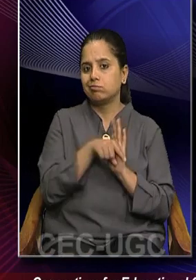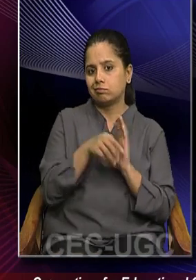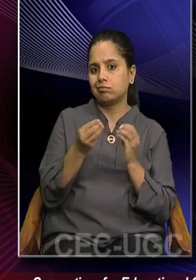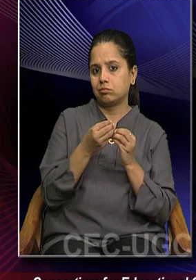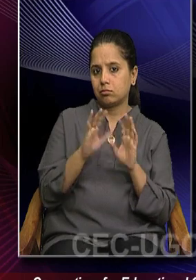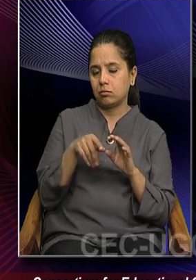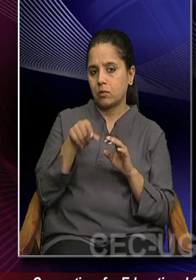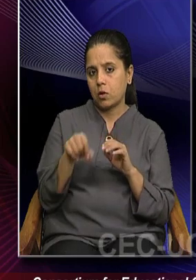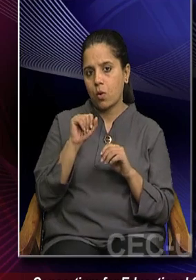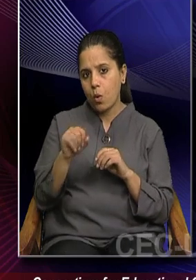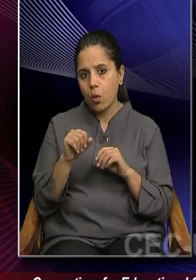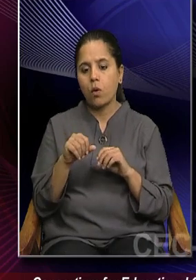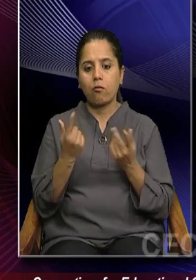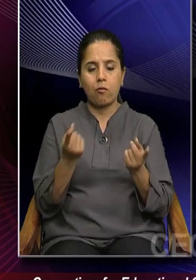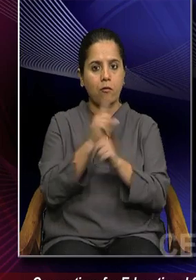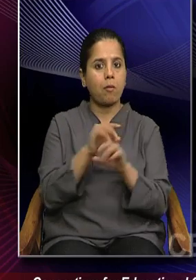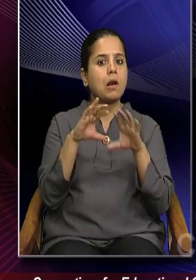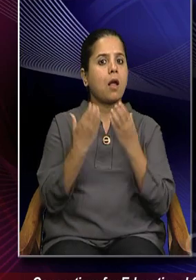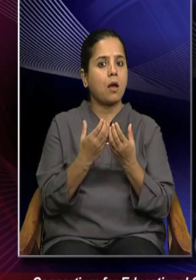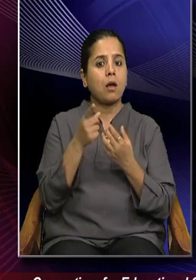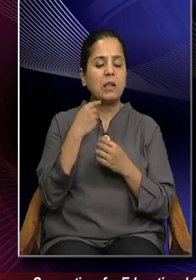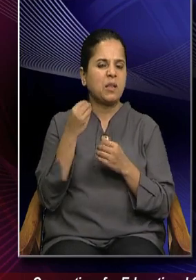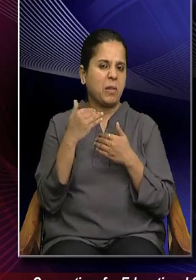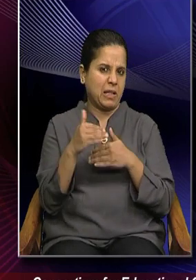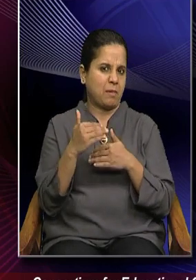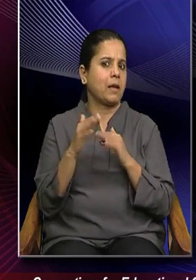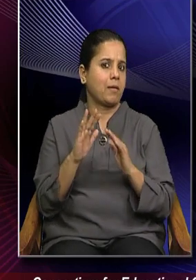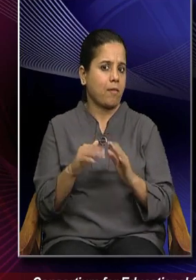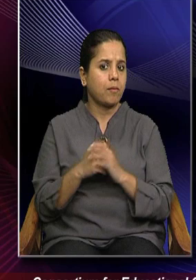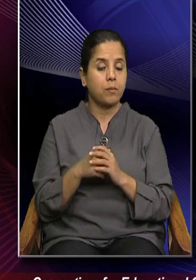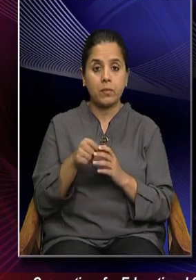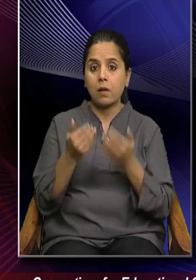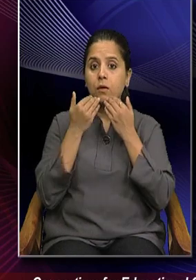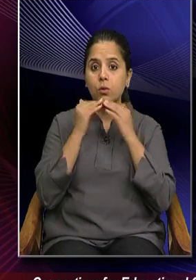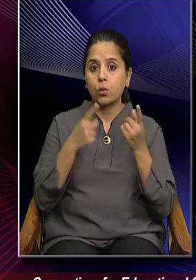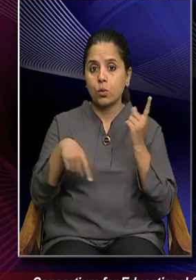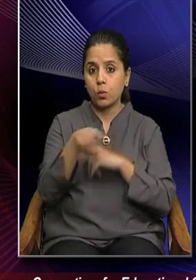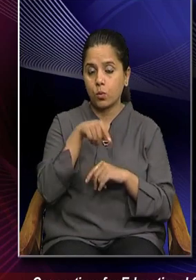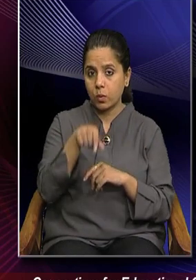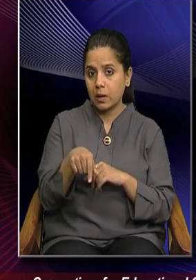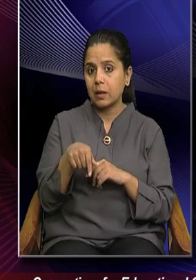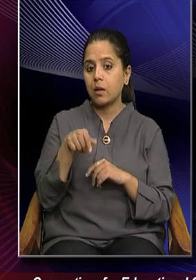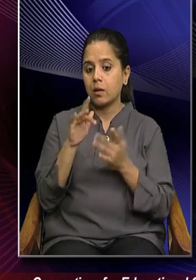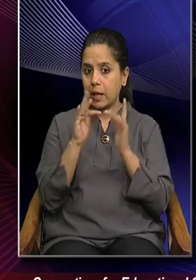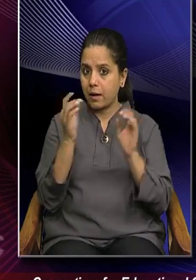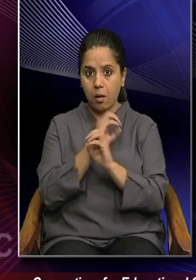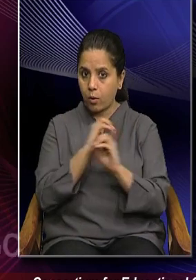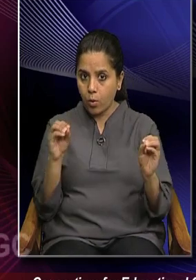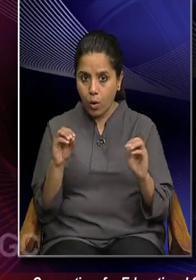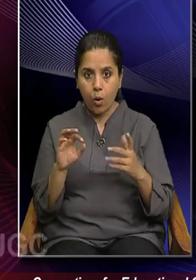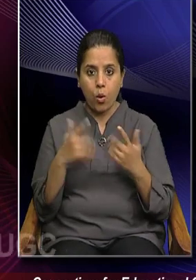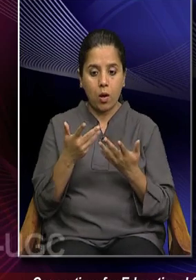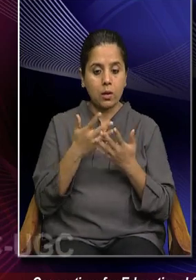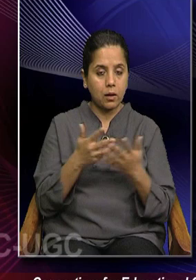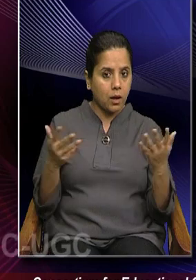flipped classrooms. We can say the limitations. The students without the internet or the